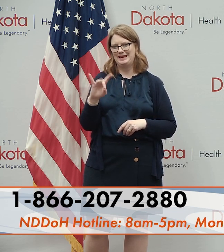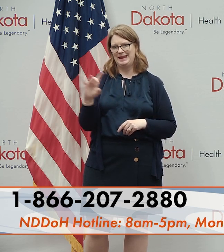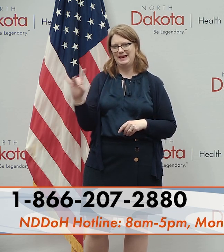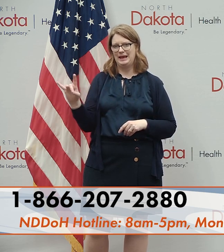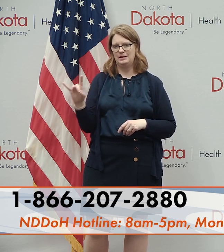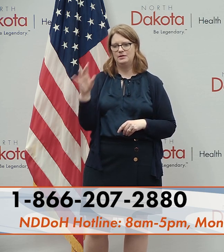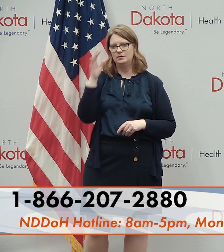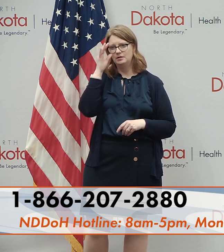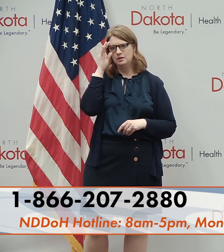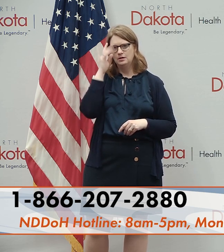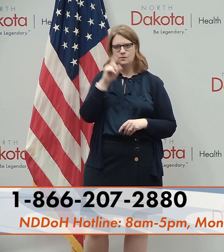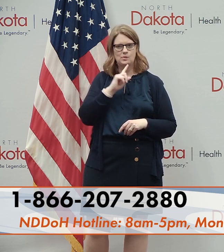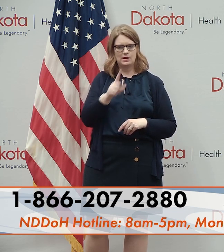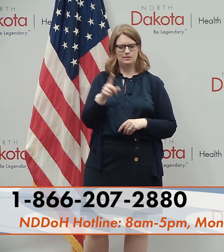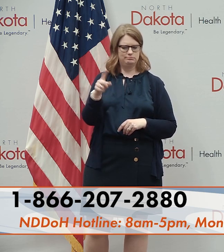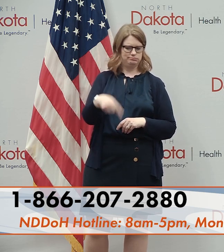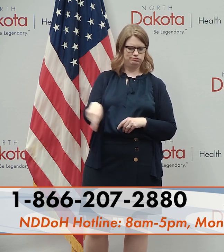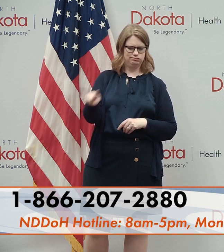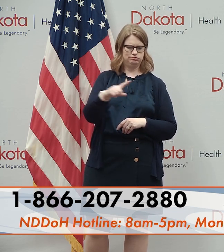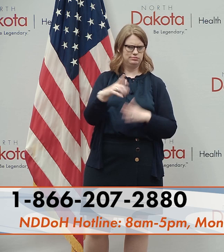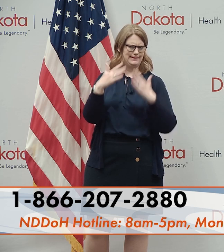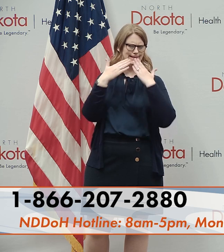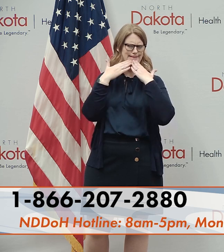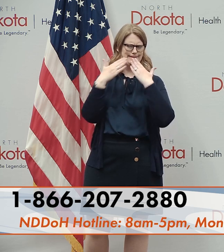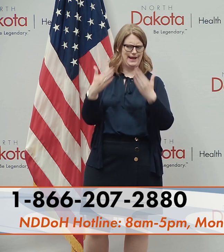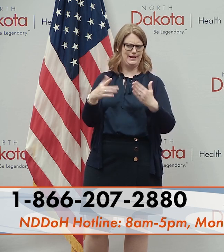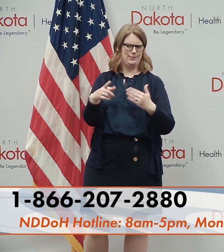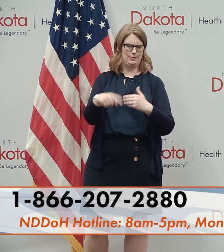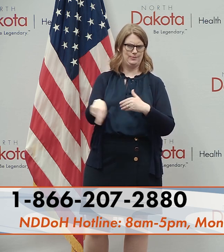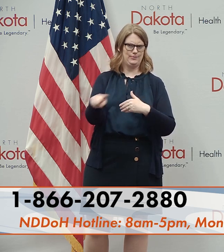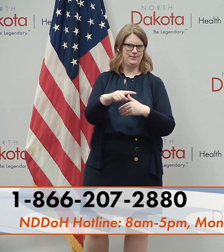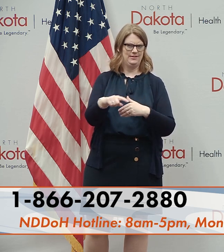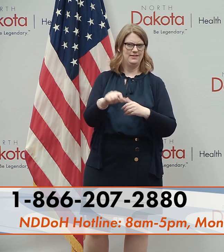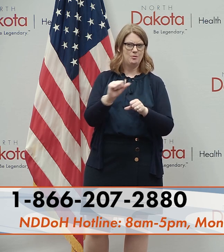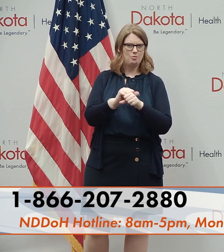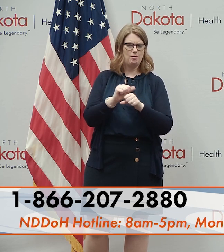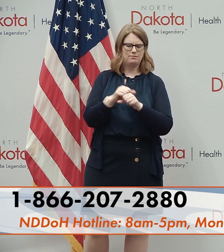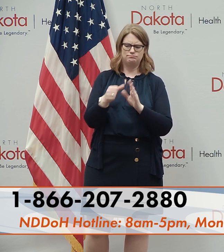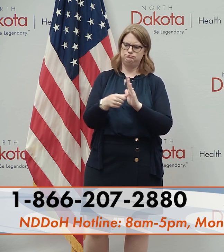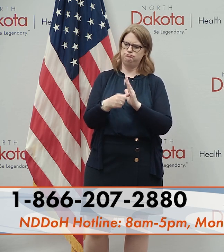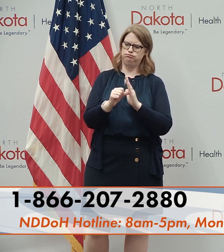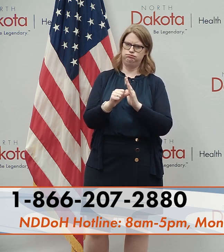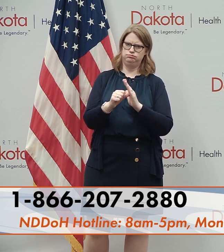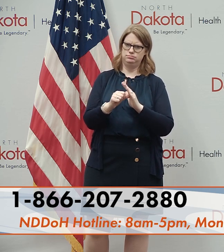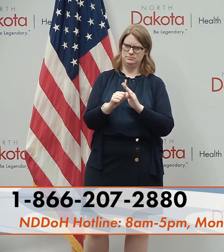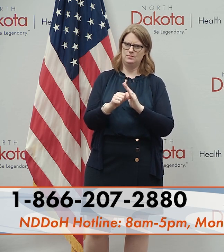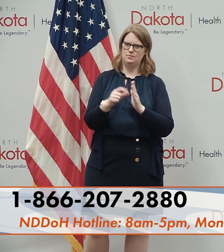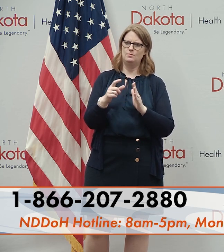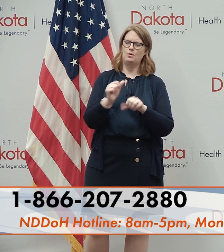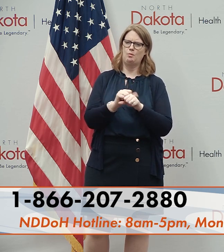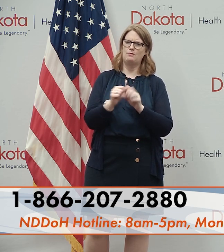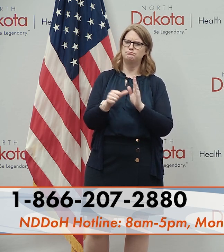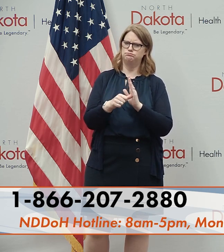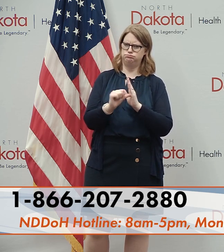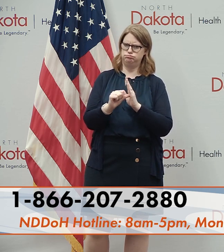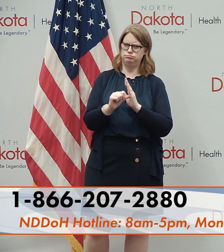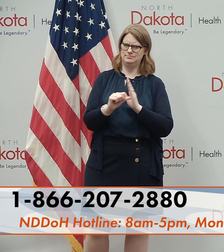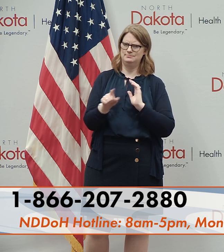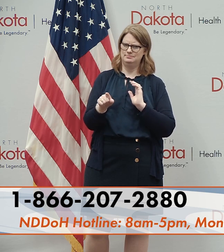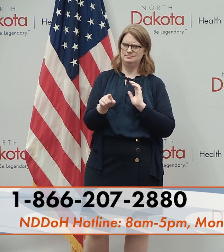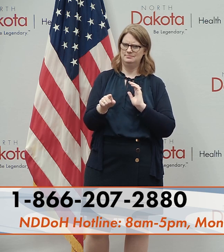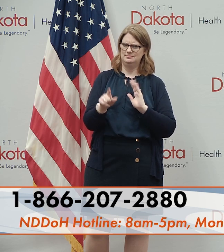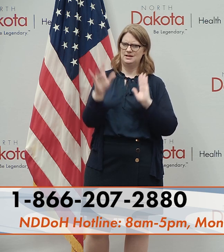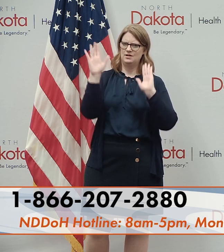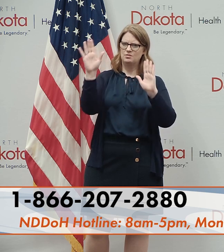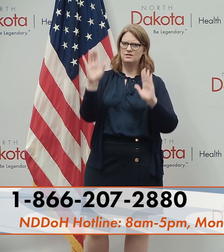1-866-207-2888. Again, we want to thank you to the hotline heroes for the impressive work you've done. Thanks for your great work